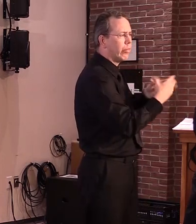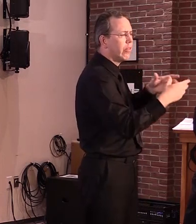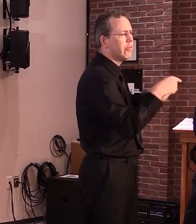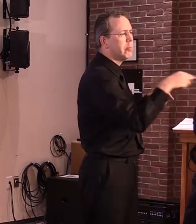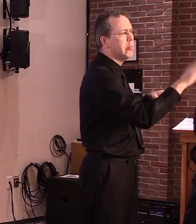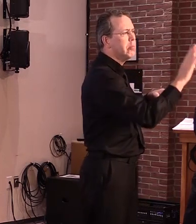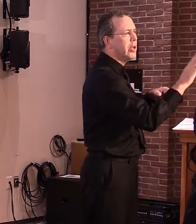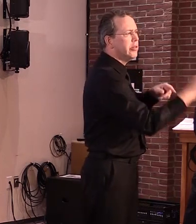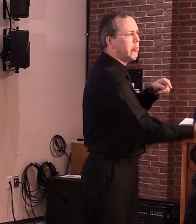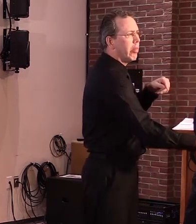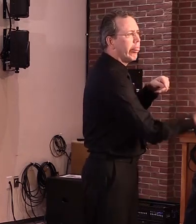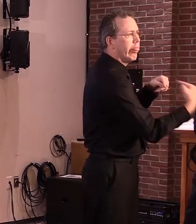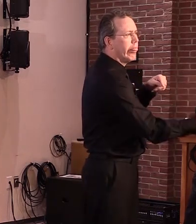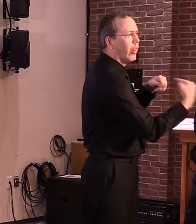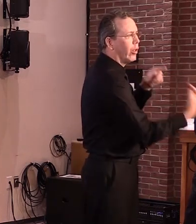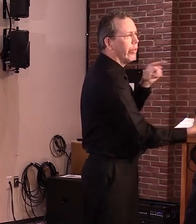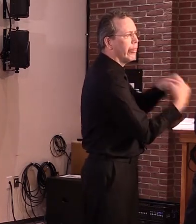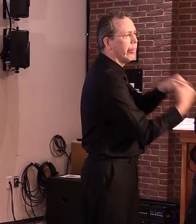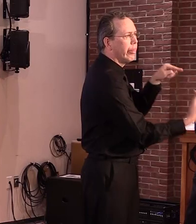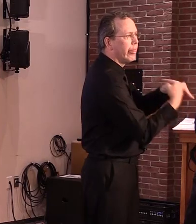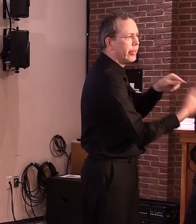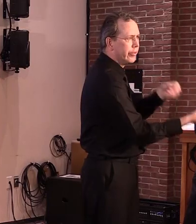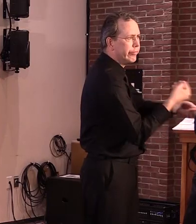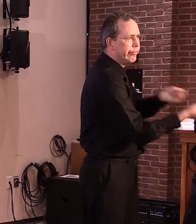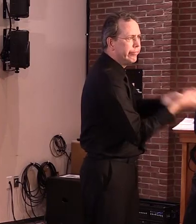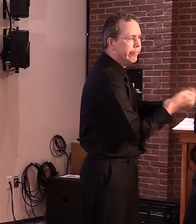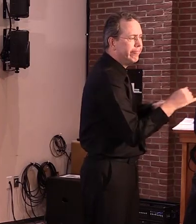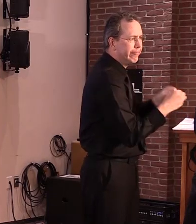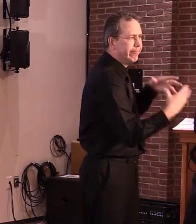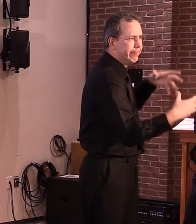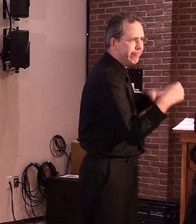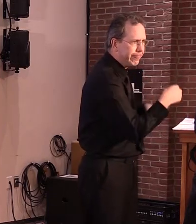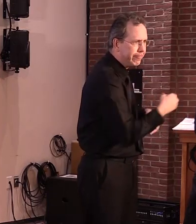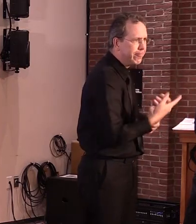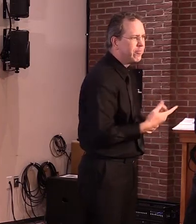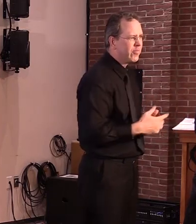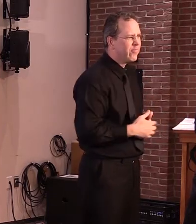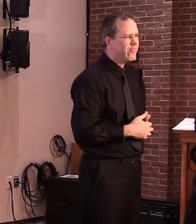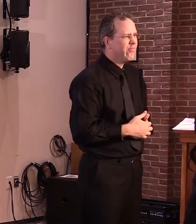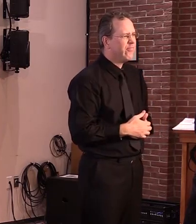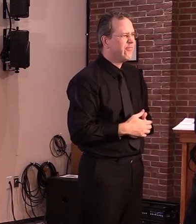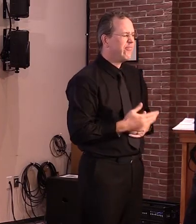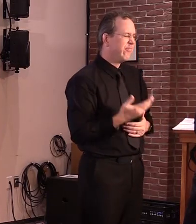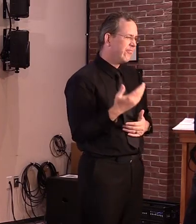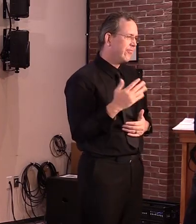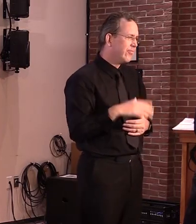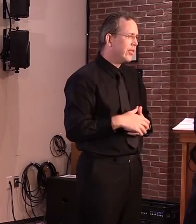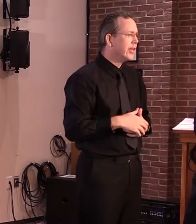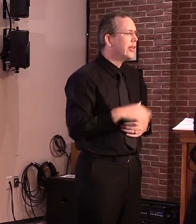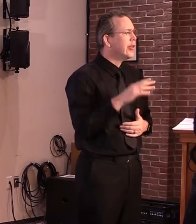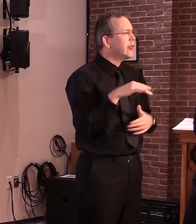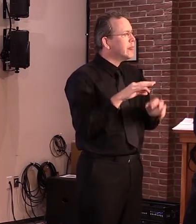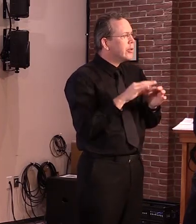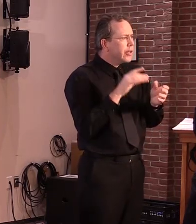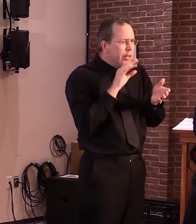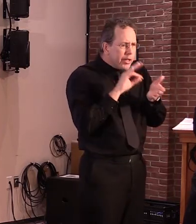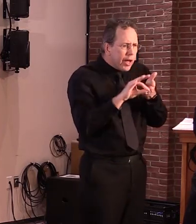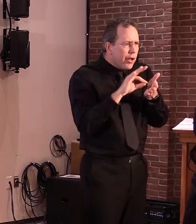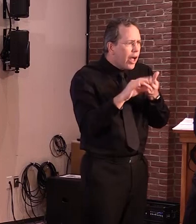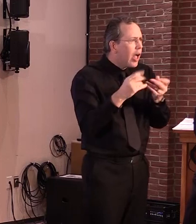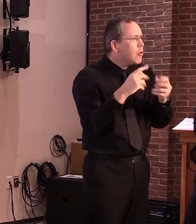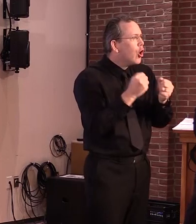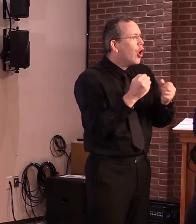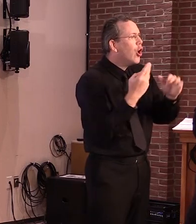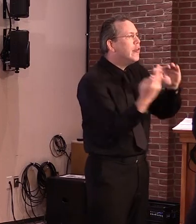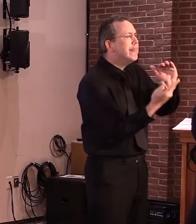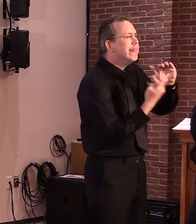know what happens then, because most of our travel is when you see the number of cars coming into Vermont, a lot of it has